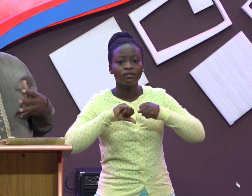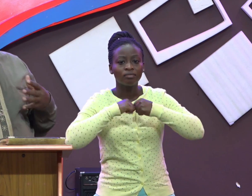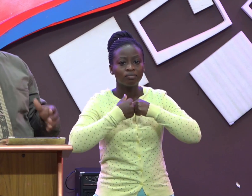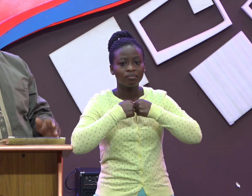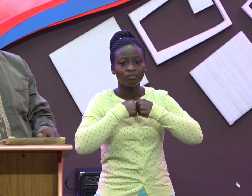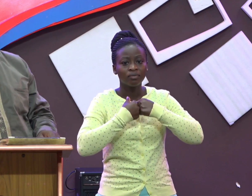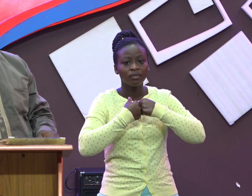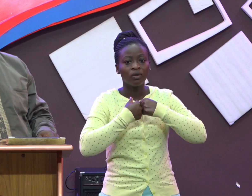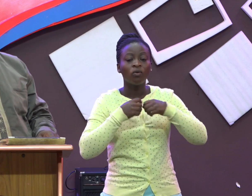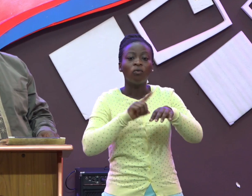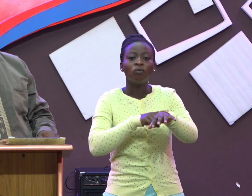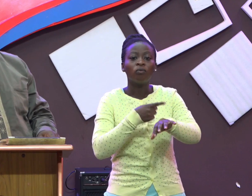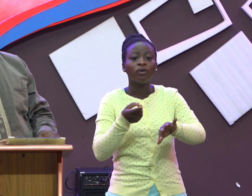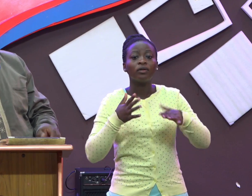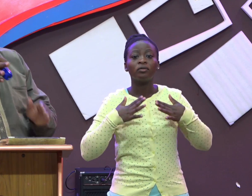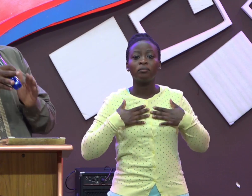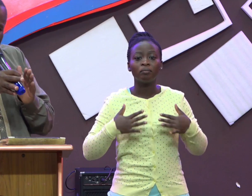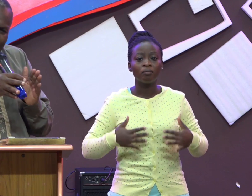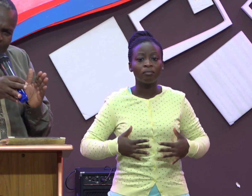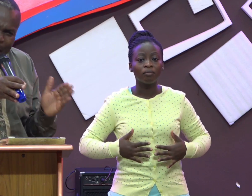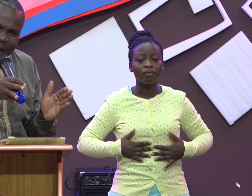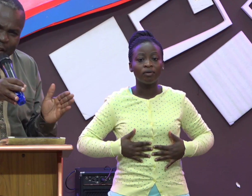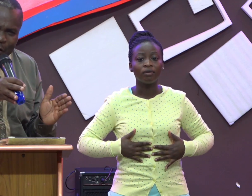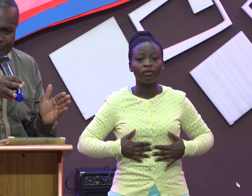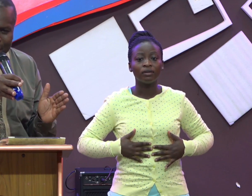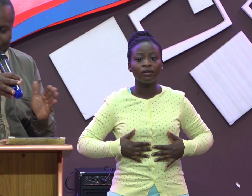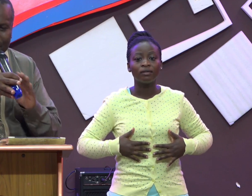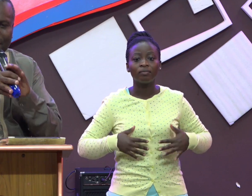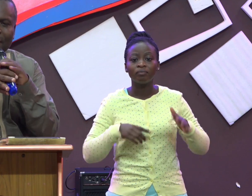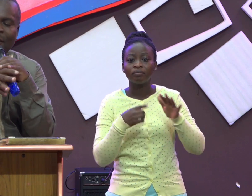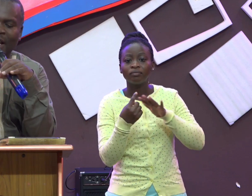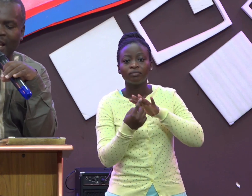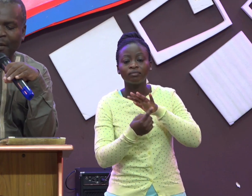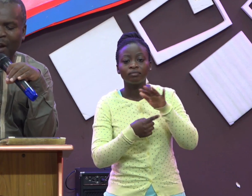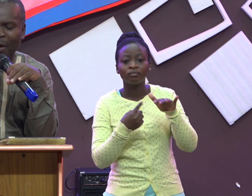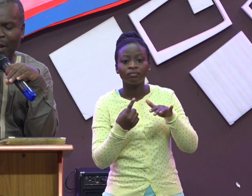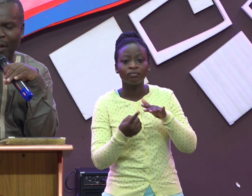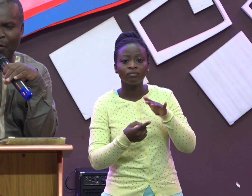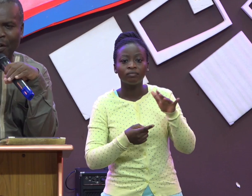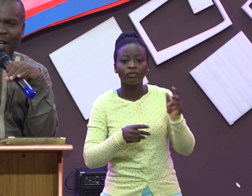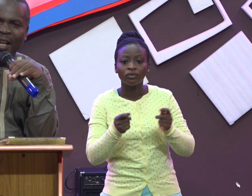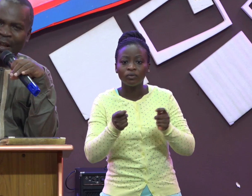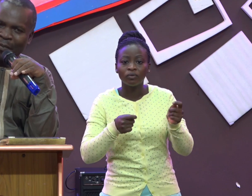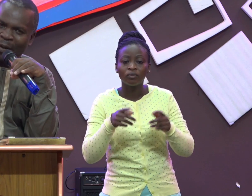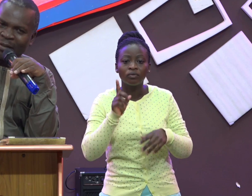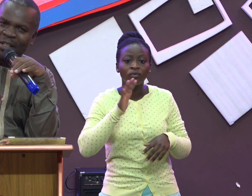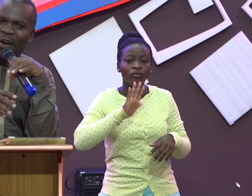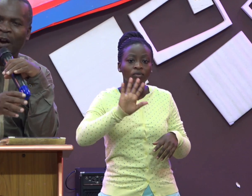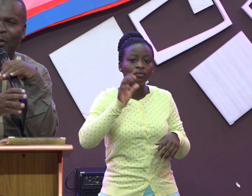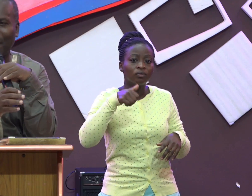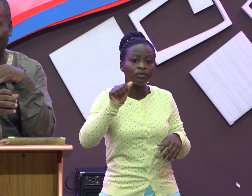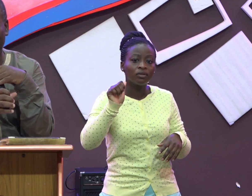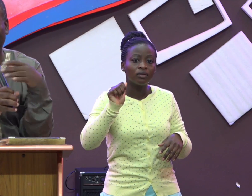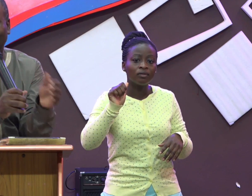situation, when the ones ruling your life, but when there is a separation, outwardly,